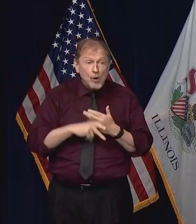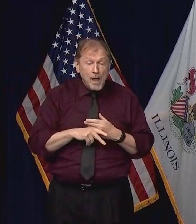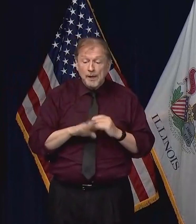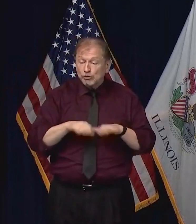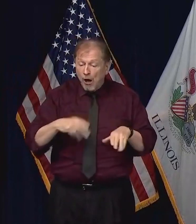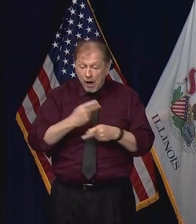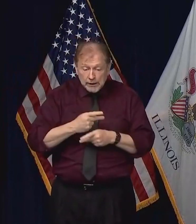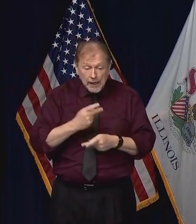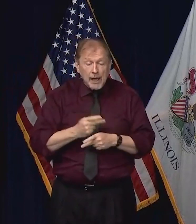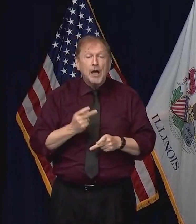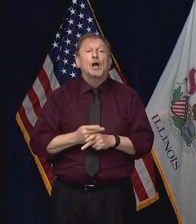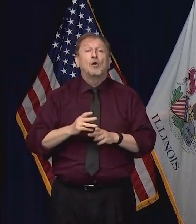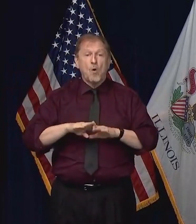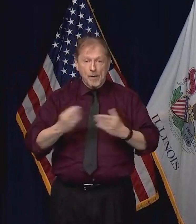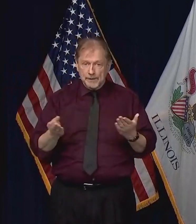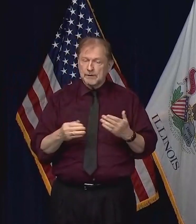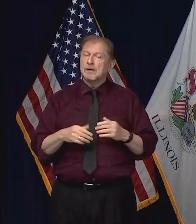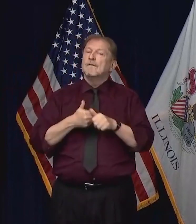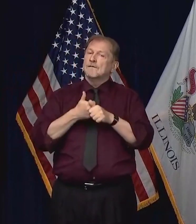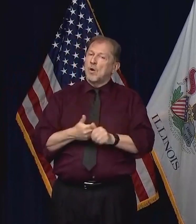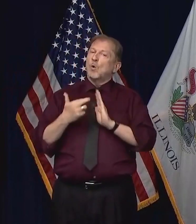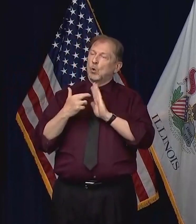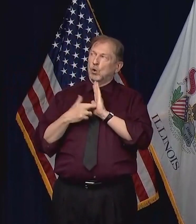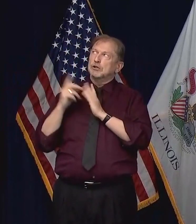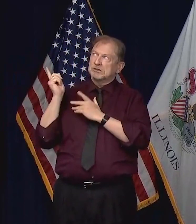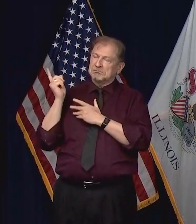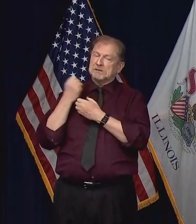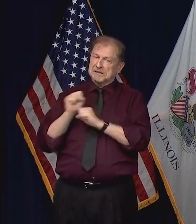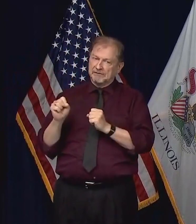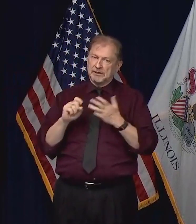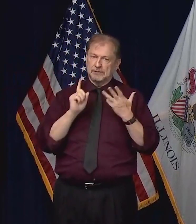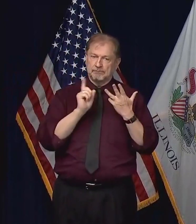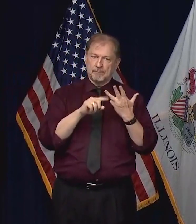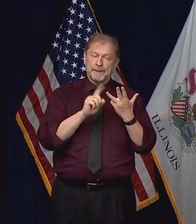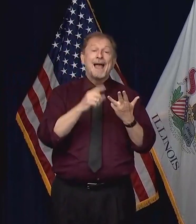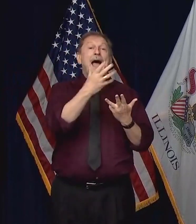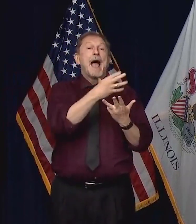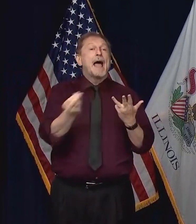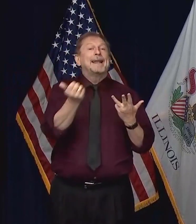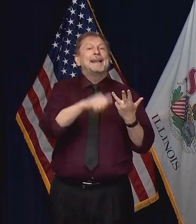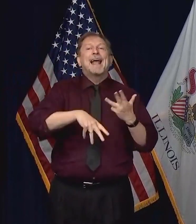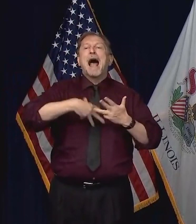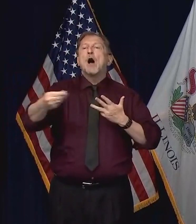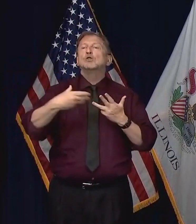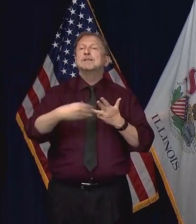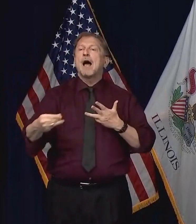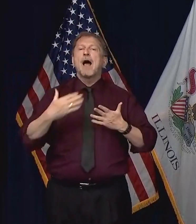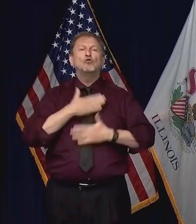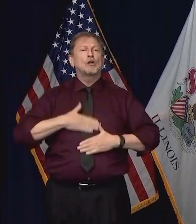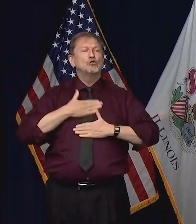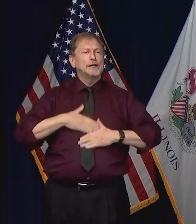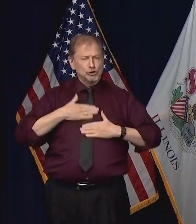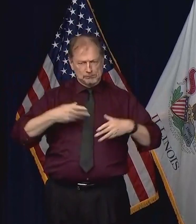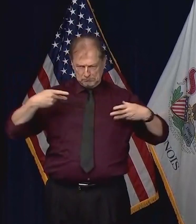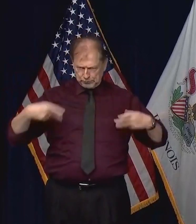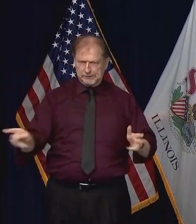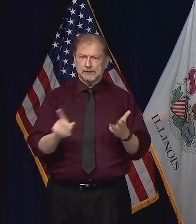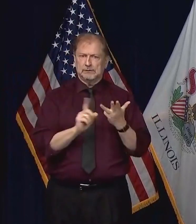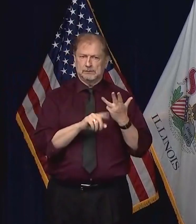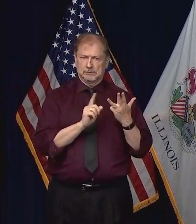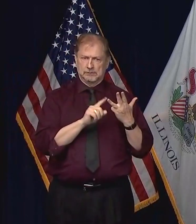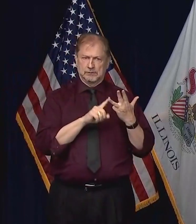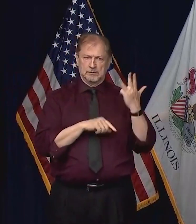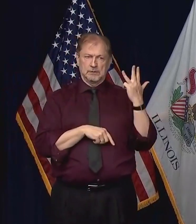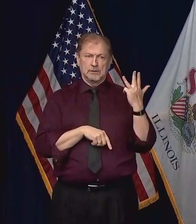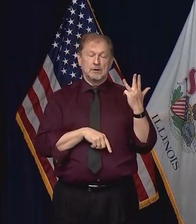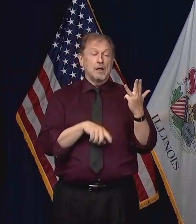education can open with safety guidance, and all outdoor recreation programs would be allowed. Public